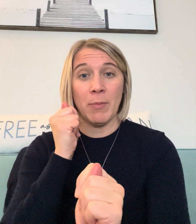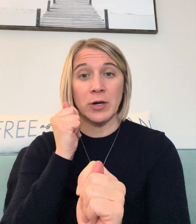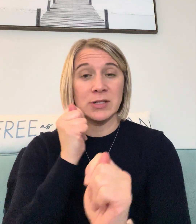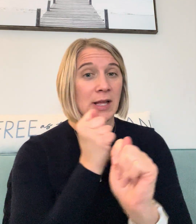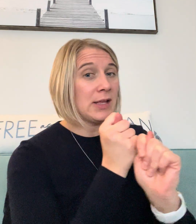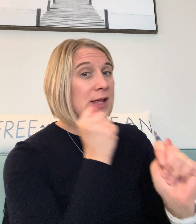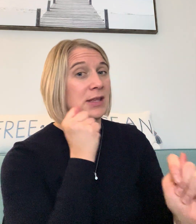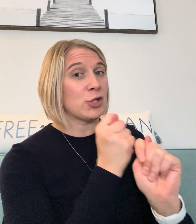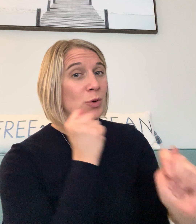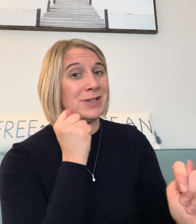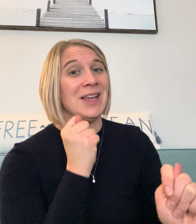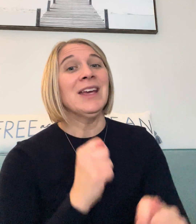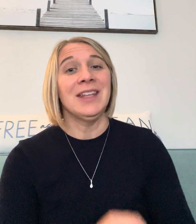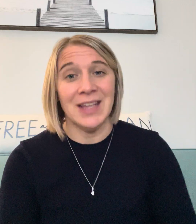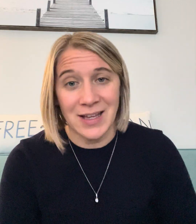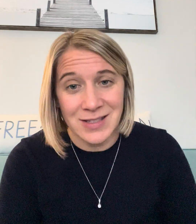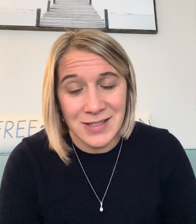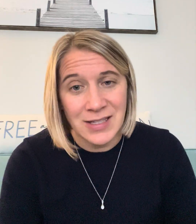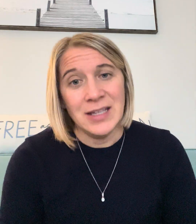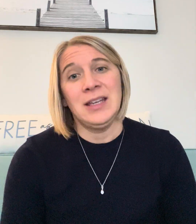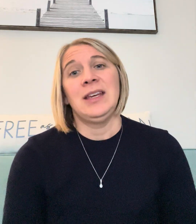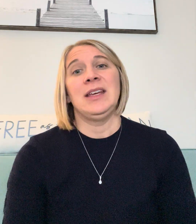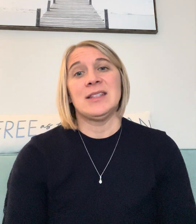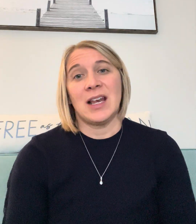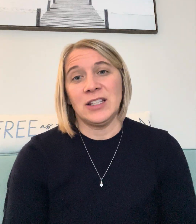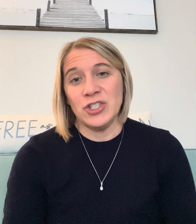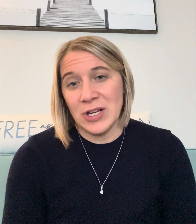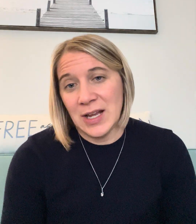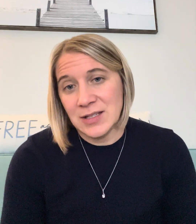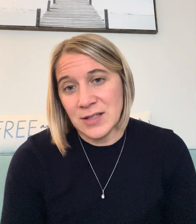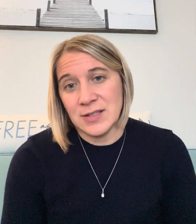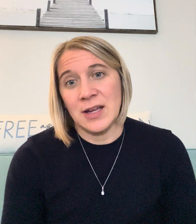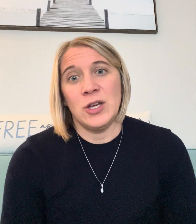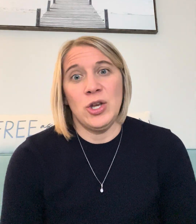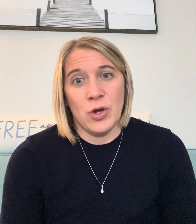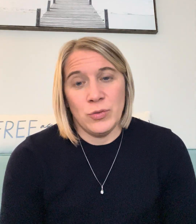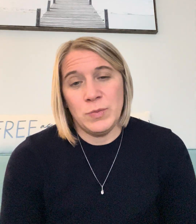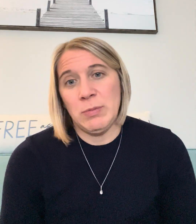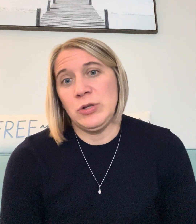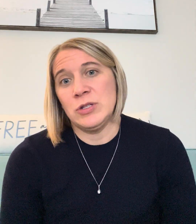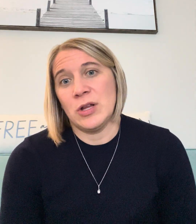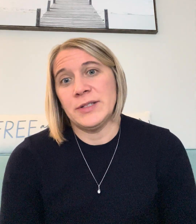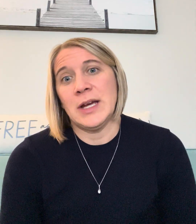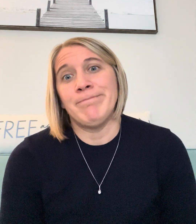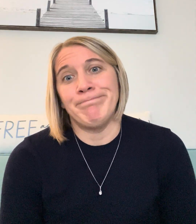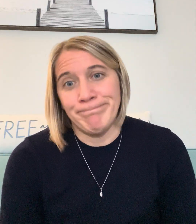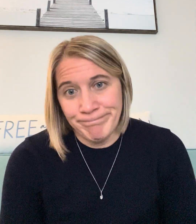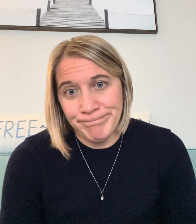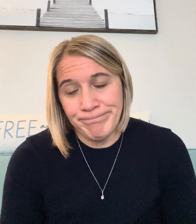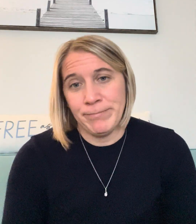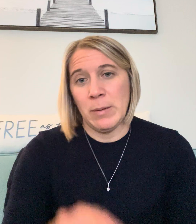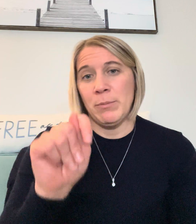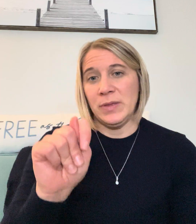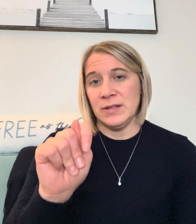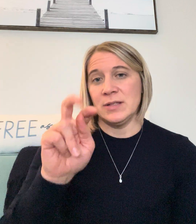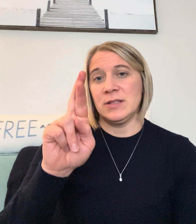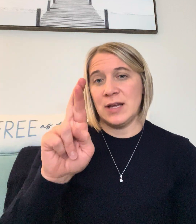apart slightly like that twice? Yes. Is that a legit ASL sign? No. Do people use it all the time? Mm-hmm. But this is